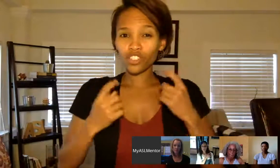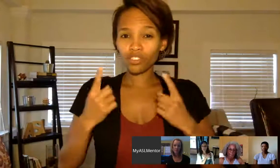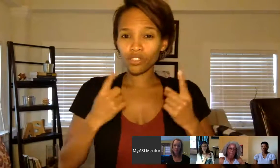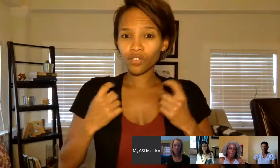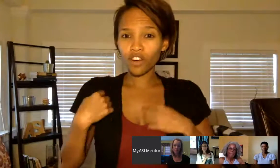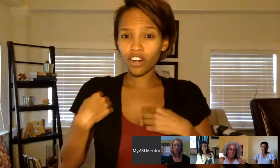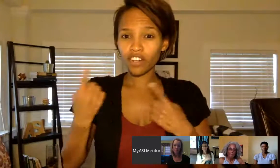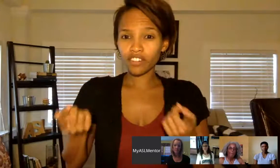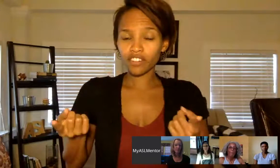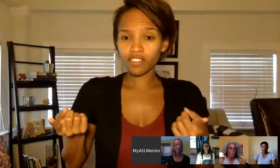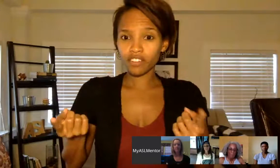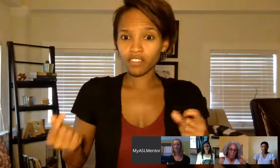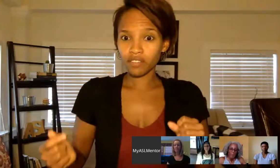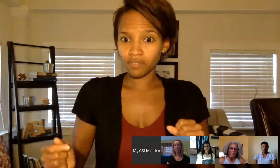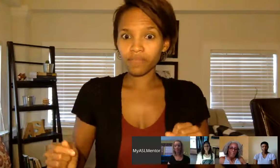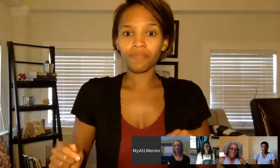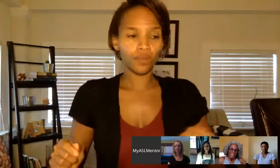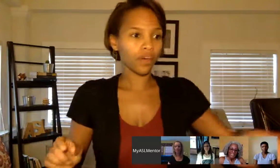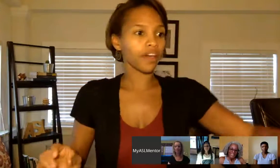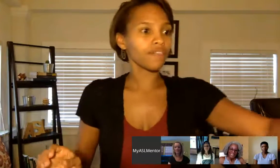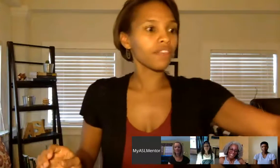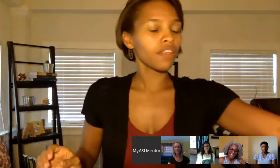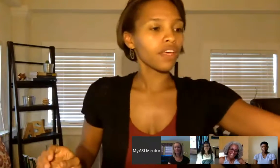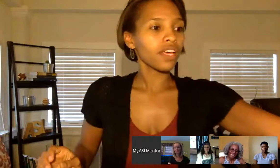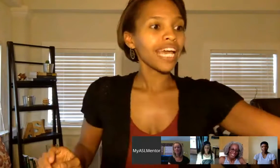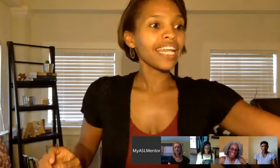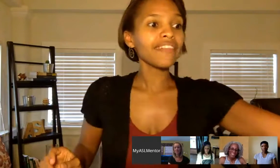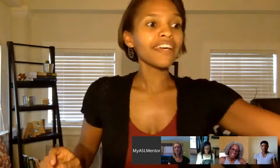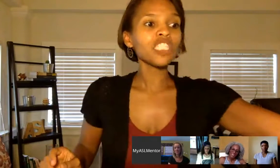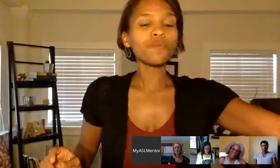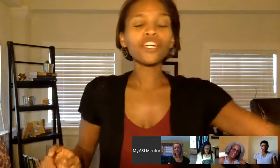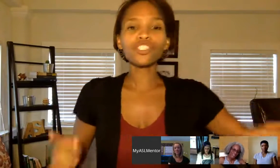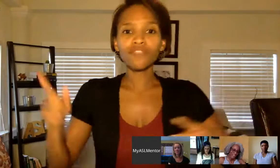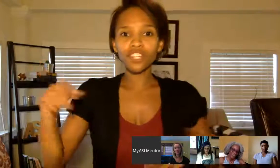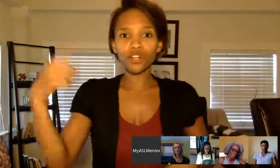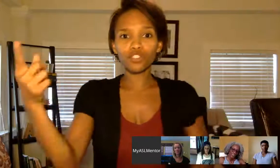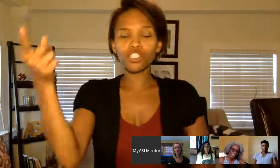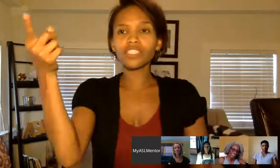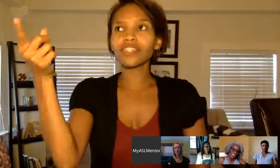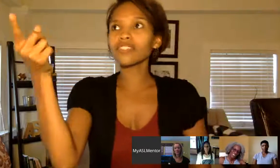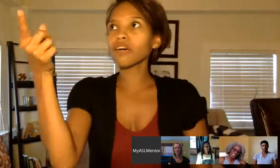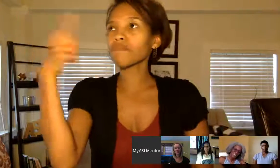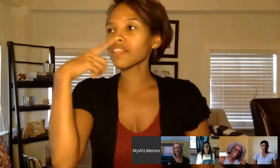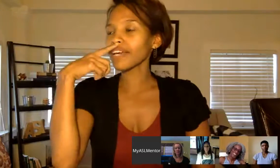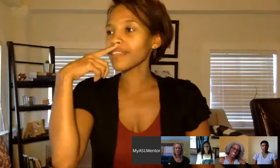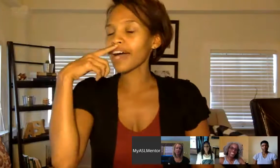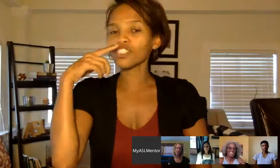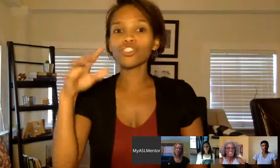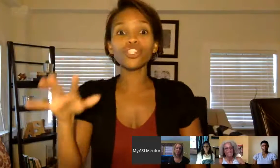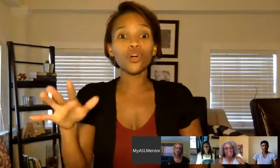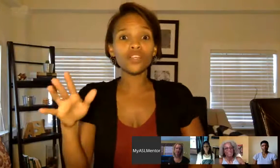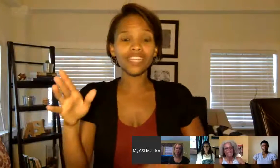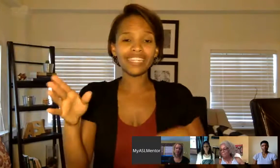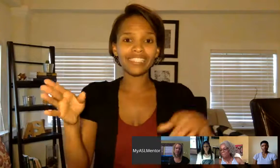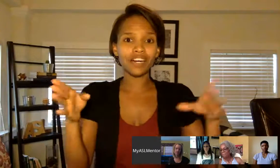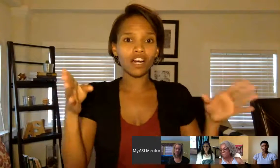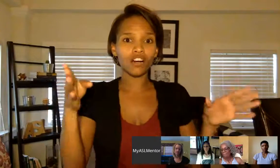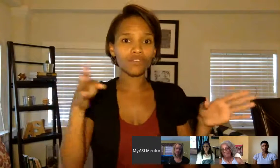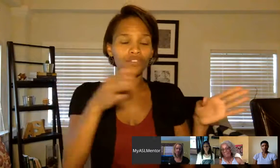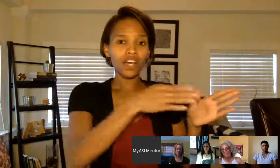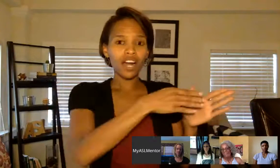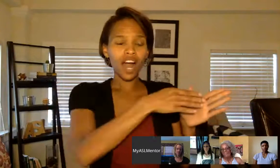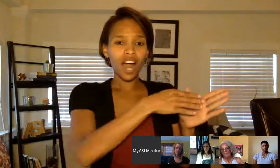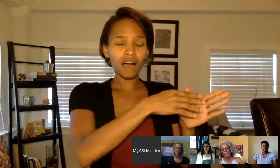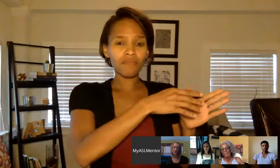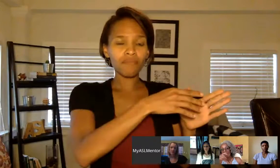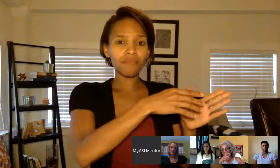Any questions so far? Okay. And in the inspiration video, she does something like that to show this idea